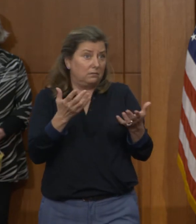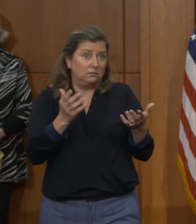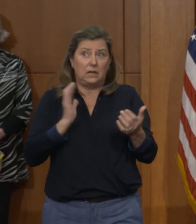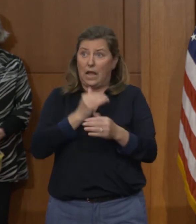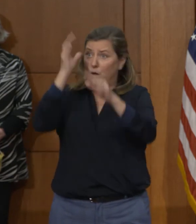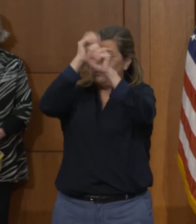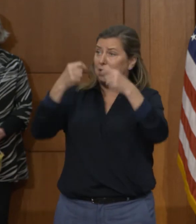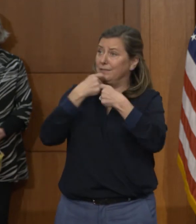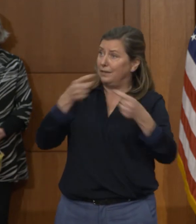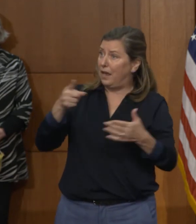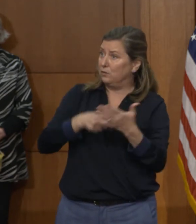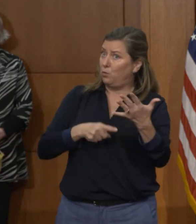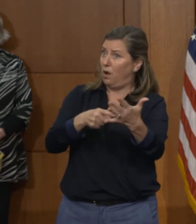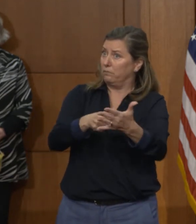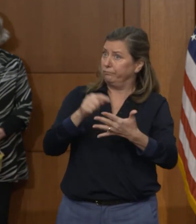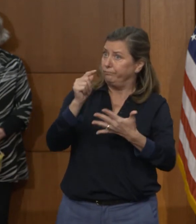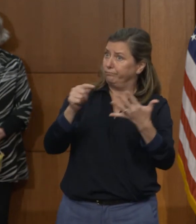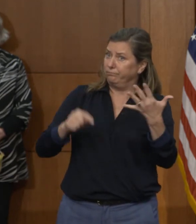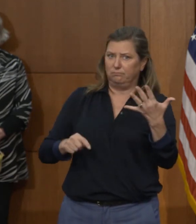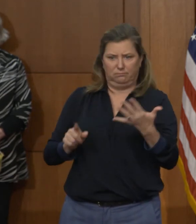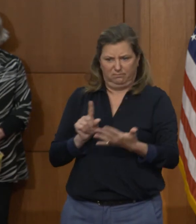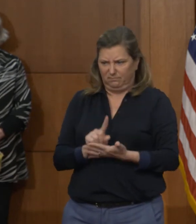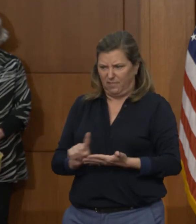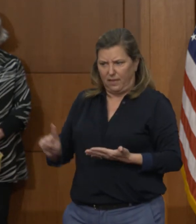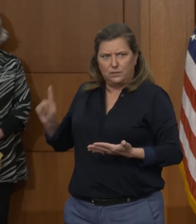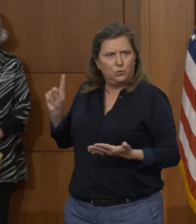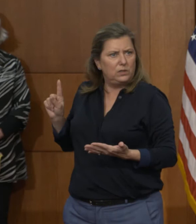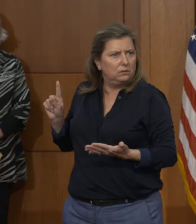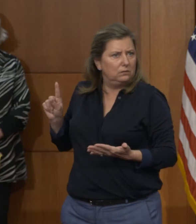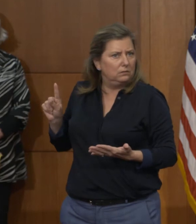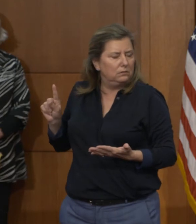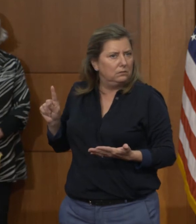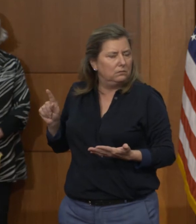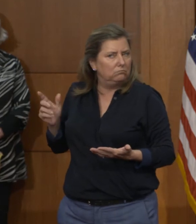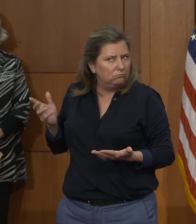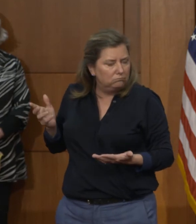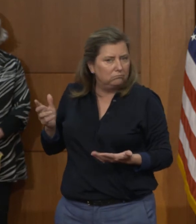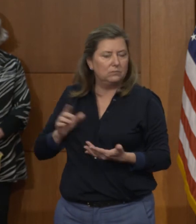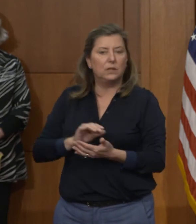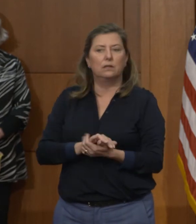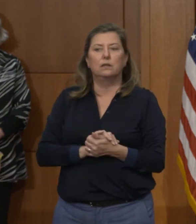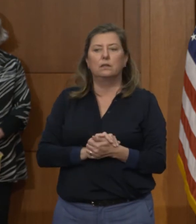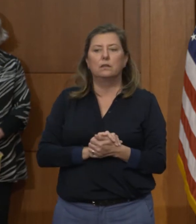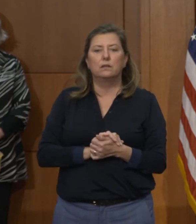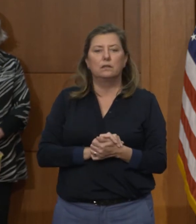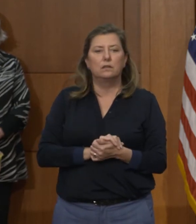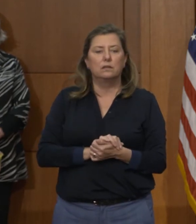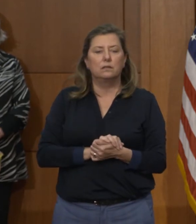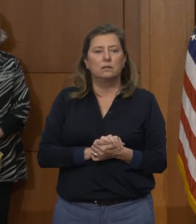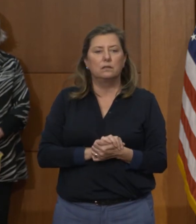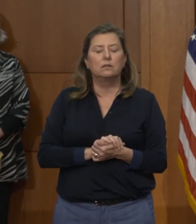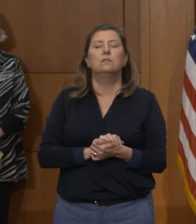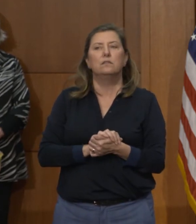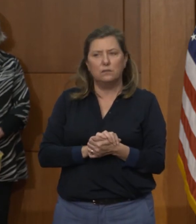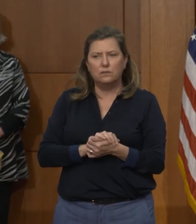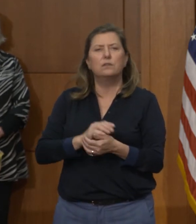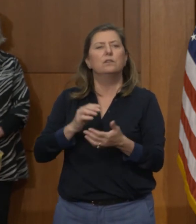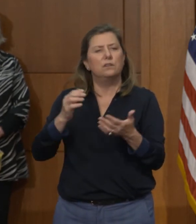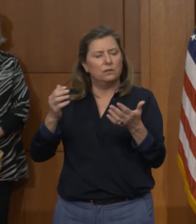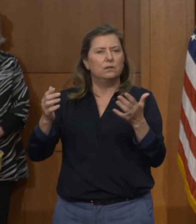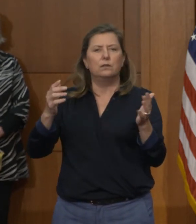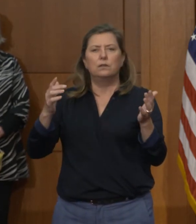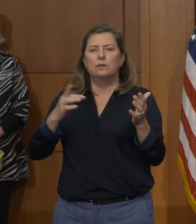our president a week ago yesterday. And so while there have been some mixed messages coming